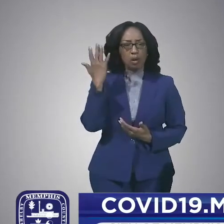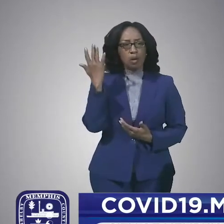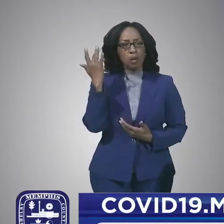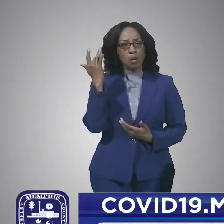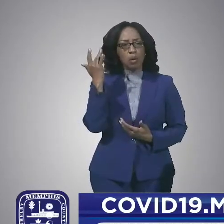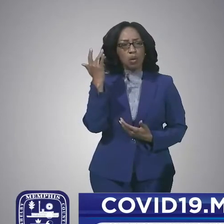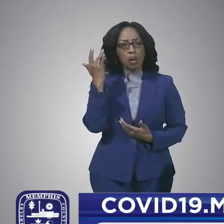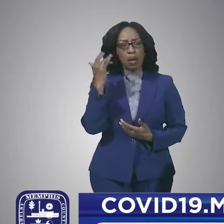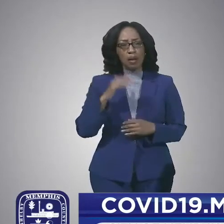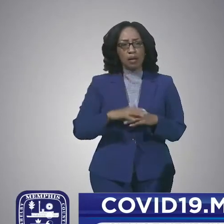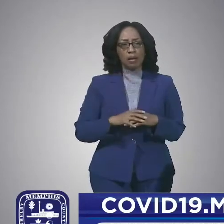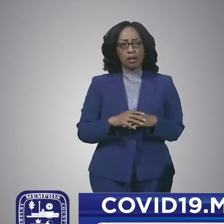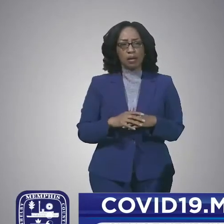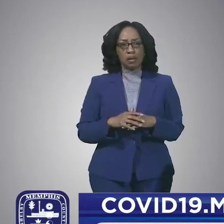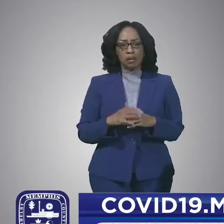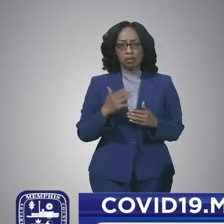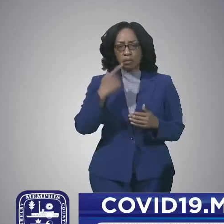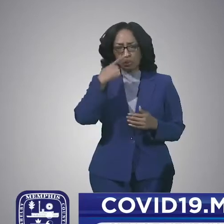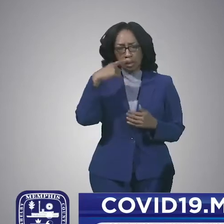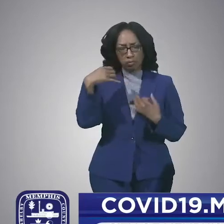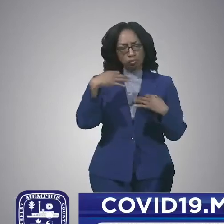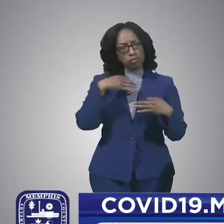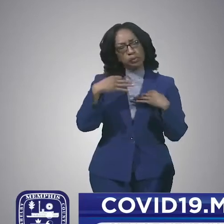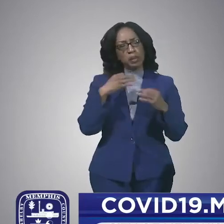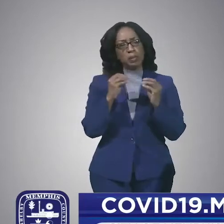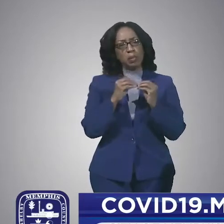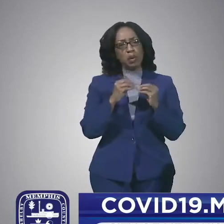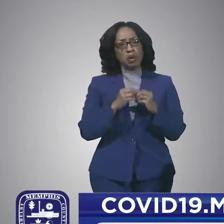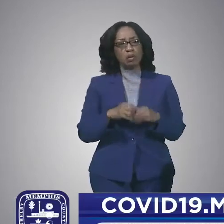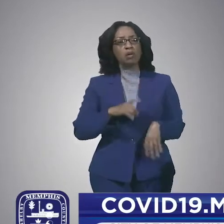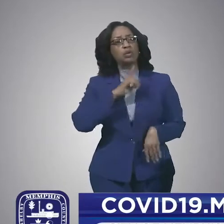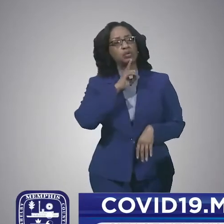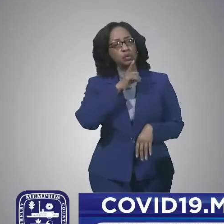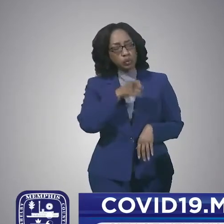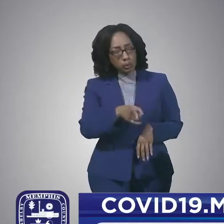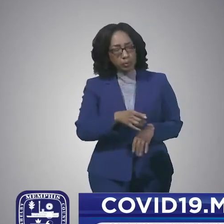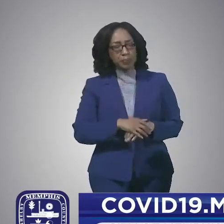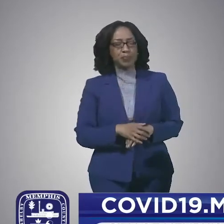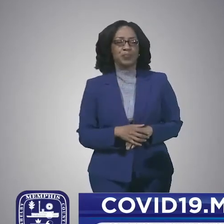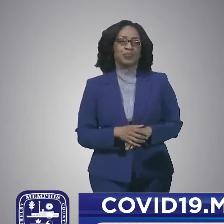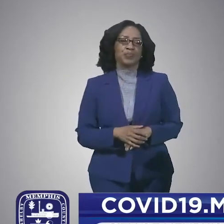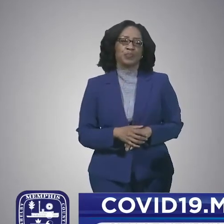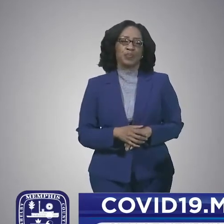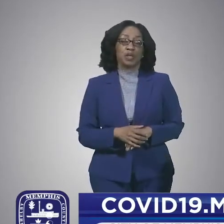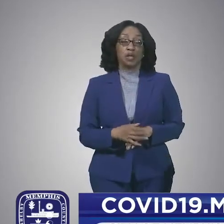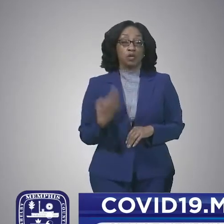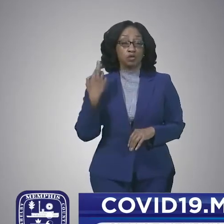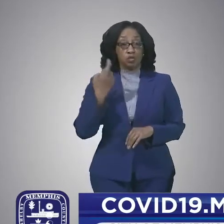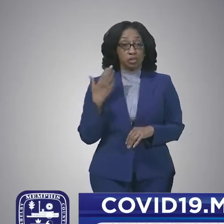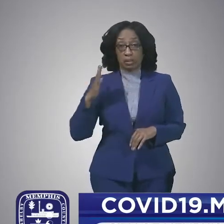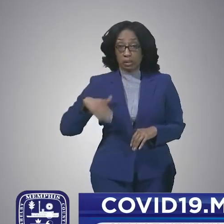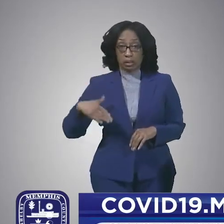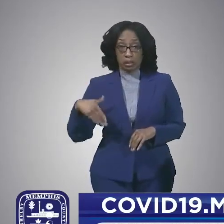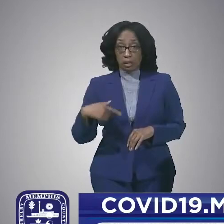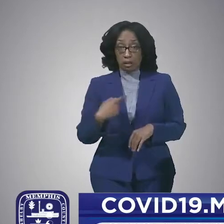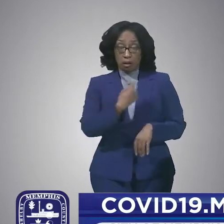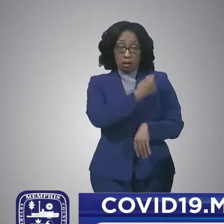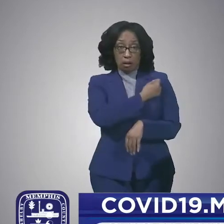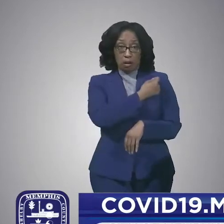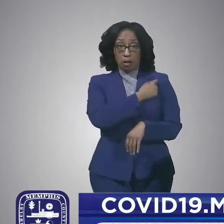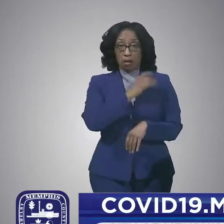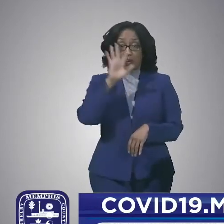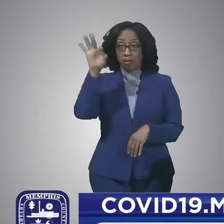but I would like to know if you guys can go a little more into detail about that. Absolutely. So really the holdup is that all of